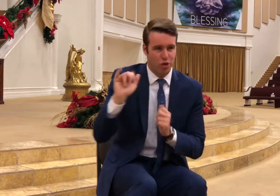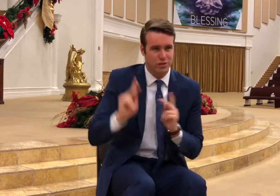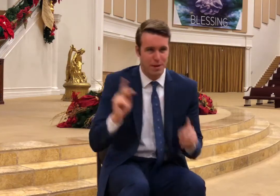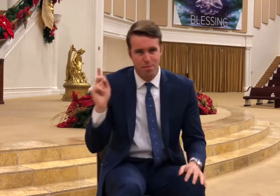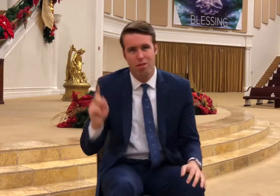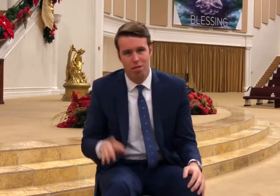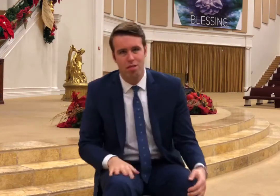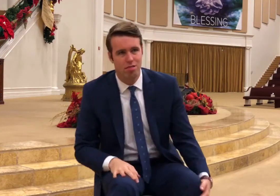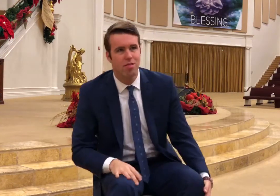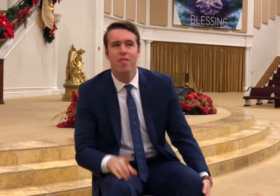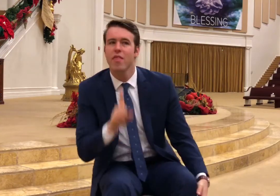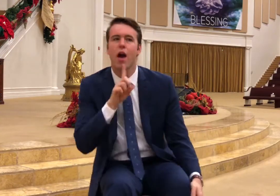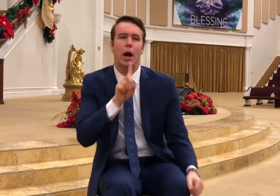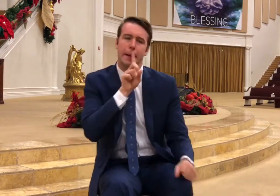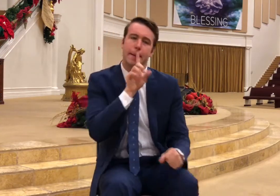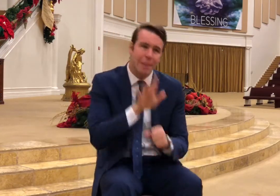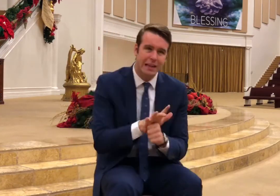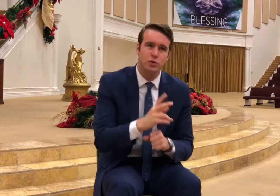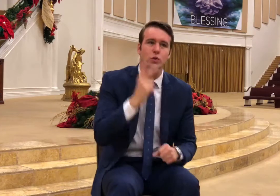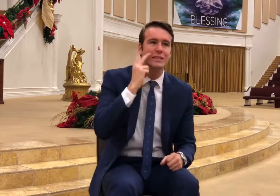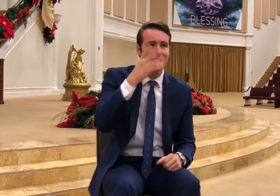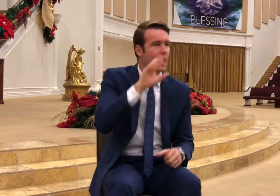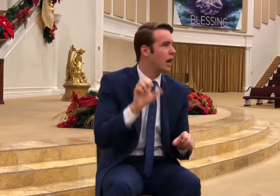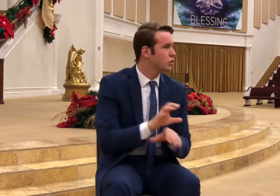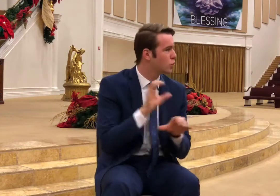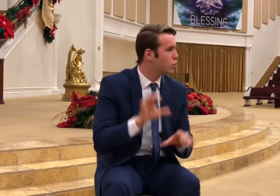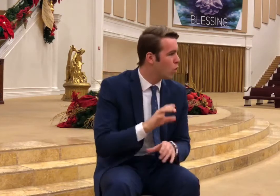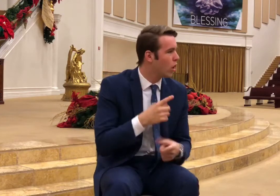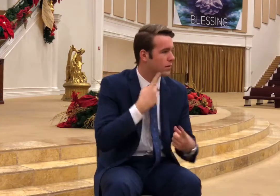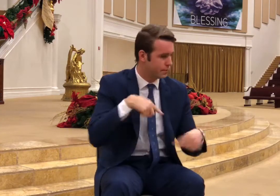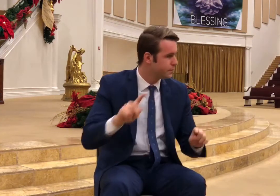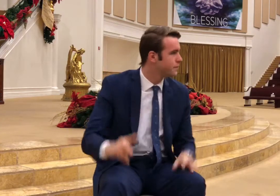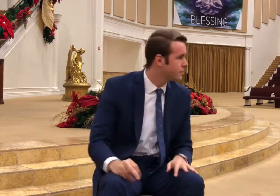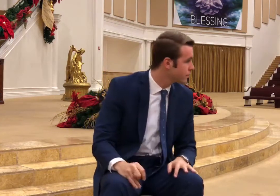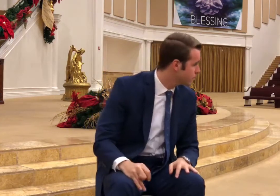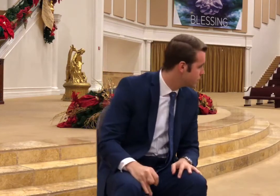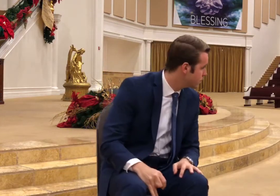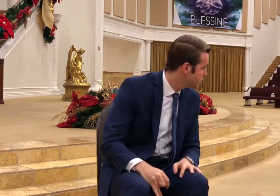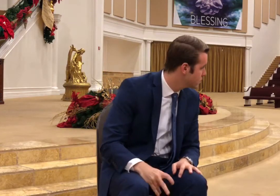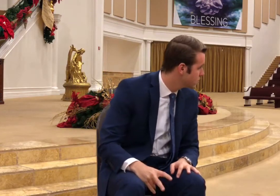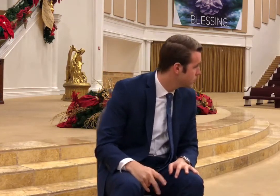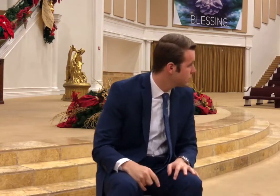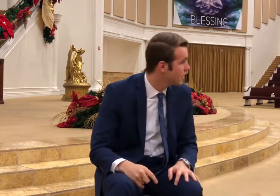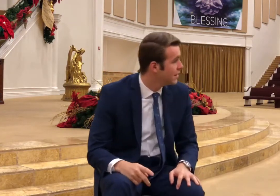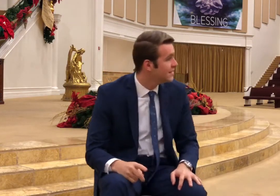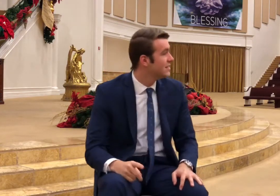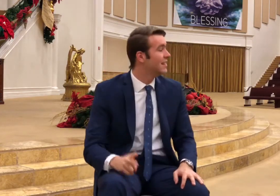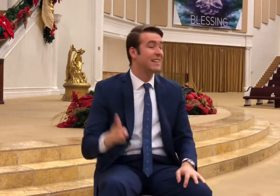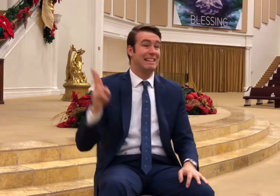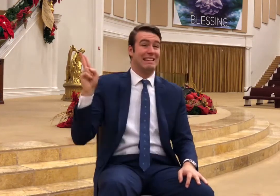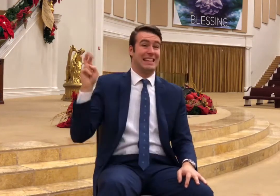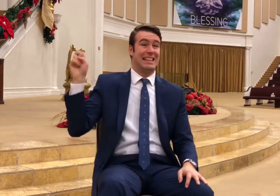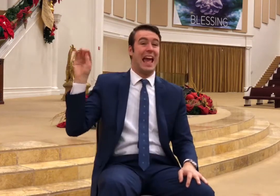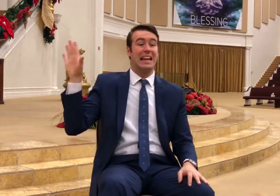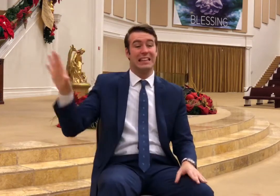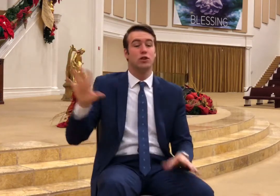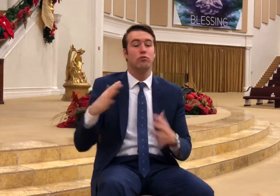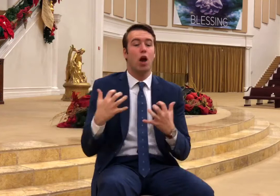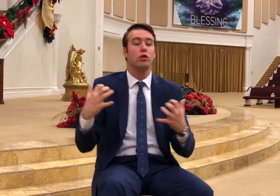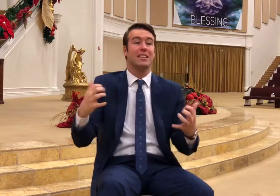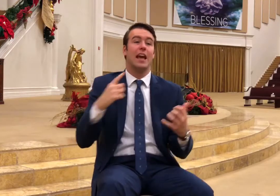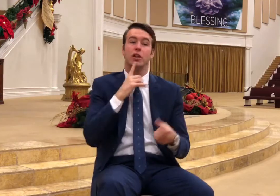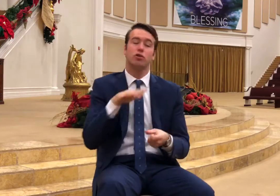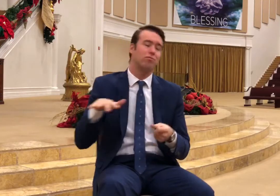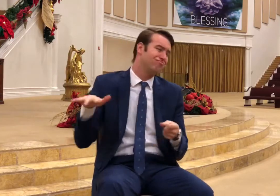people they're just committed to see the work of God go forward. And he and his congregation are heavily